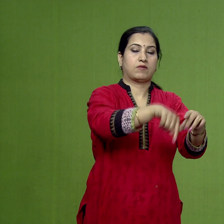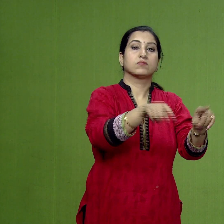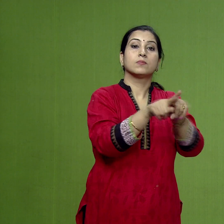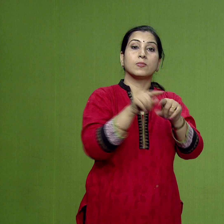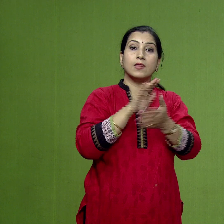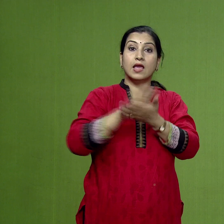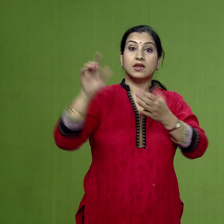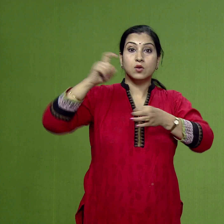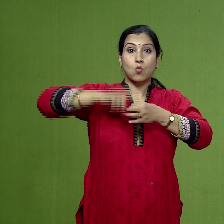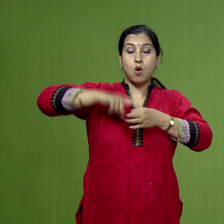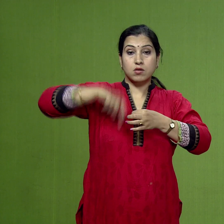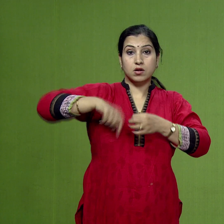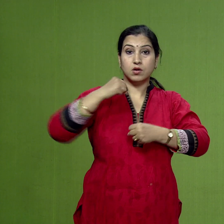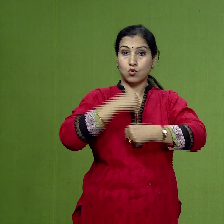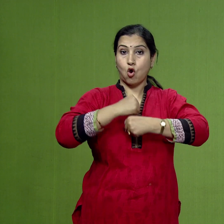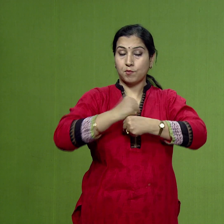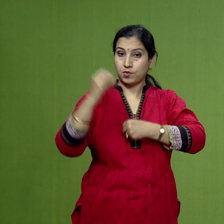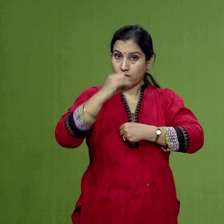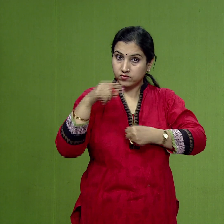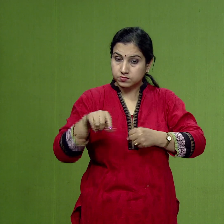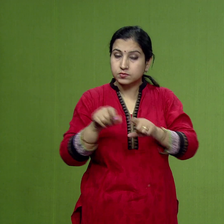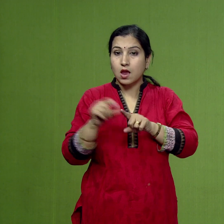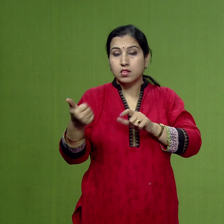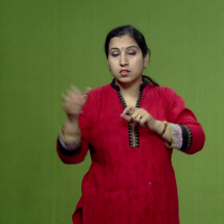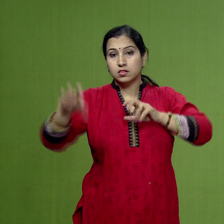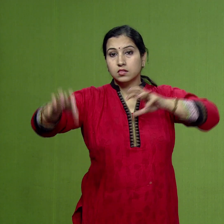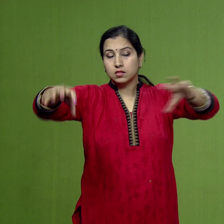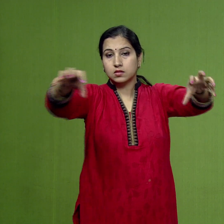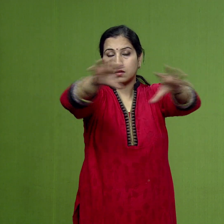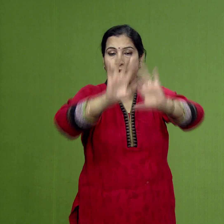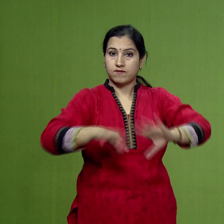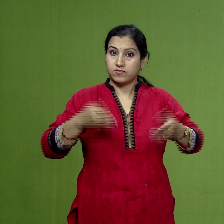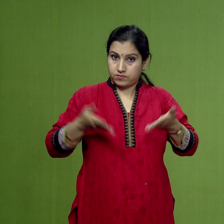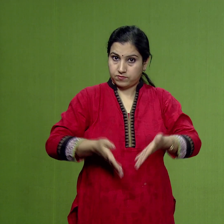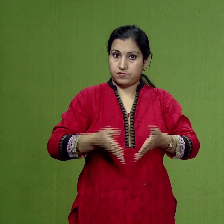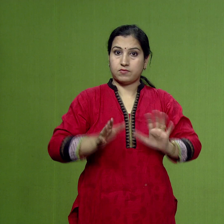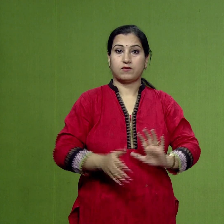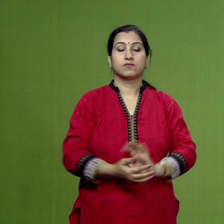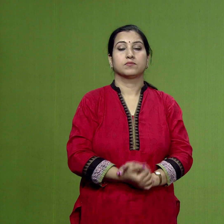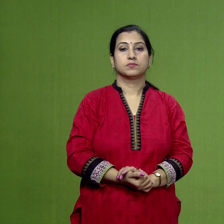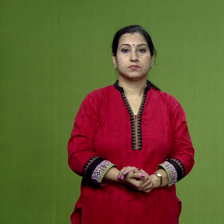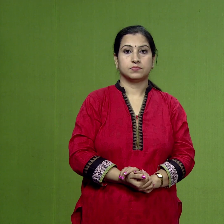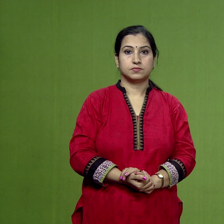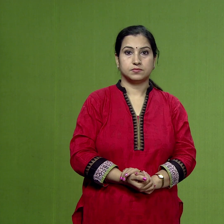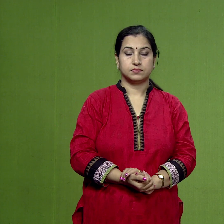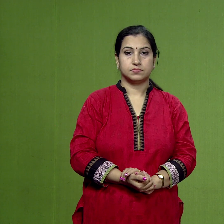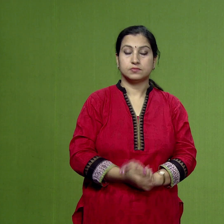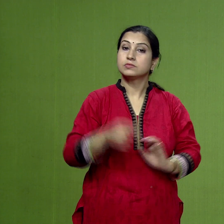Headquarters of government offices and all other offices are located here. Therefore,